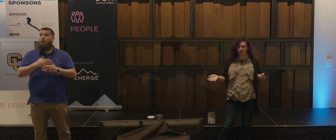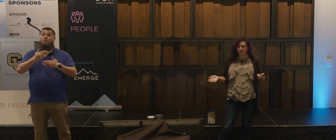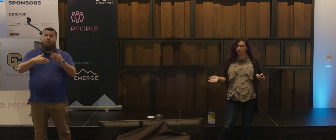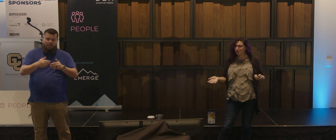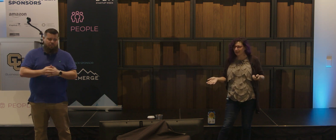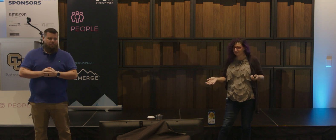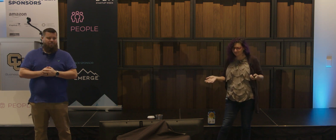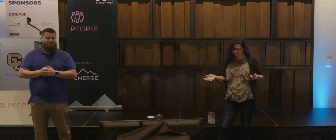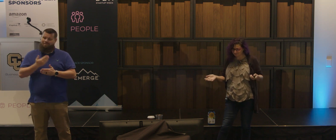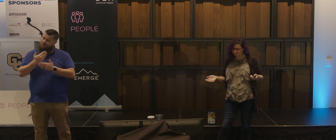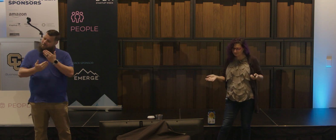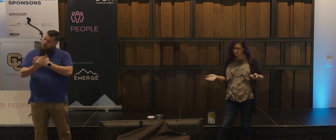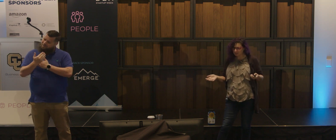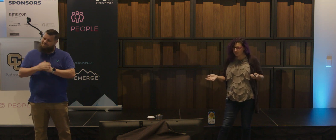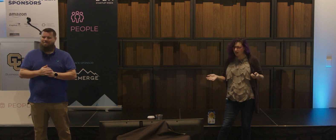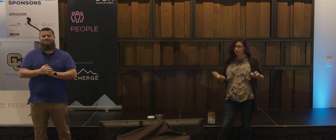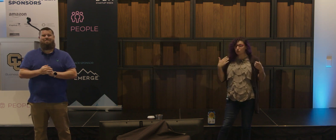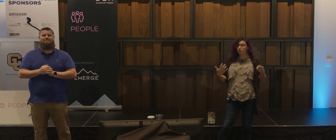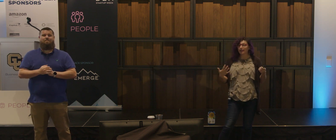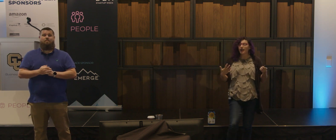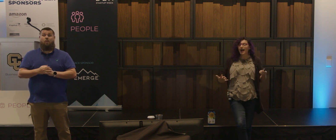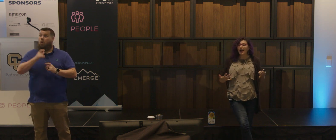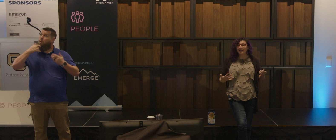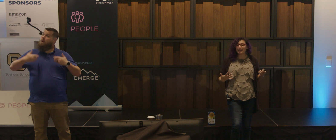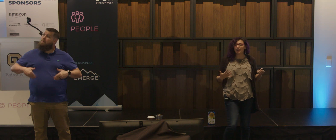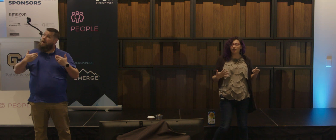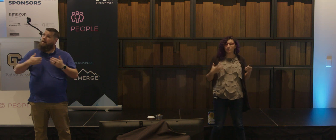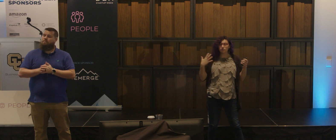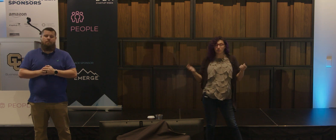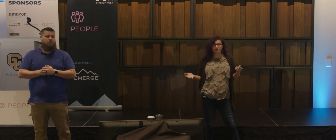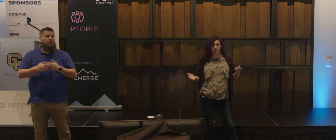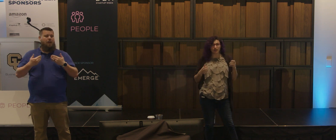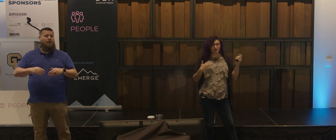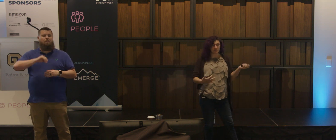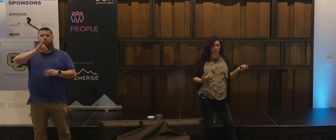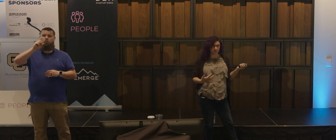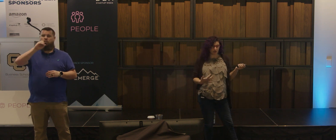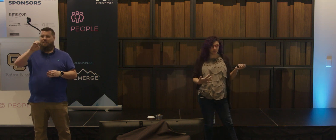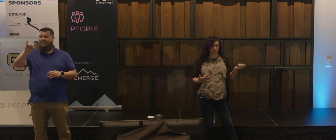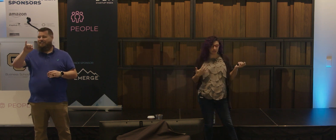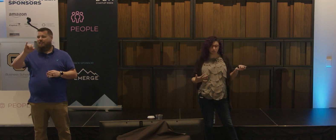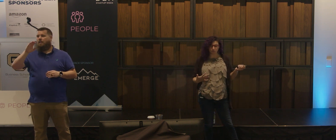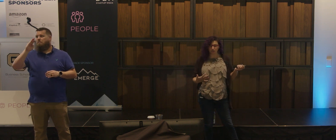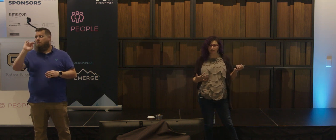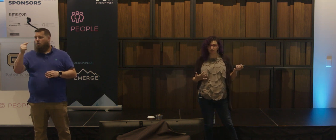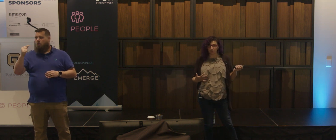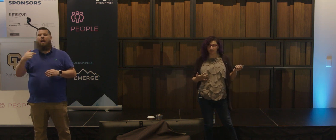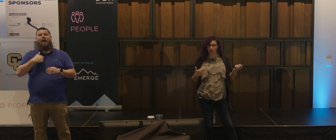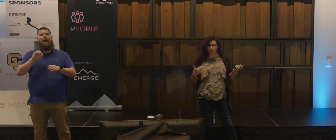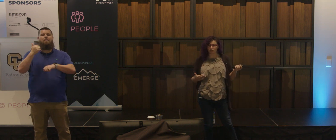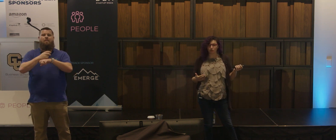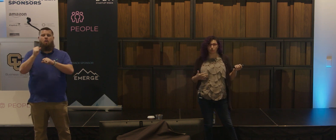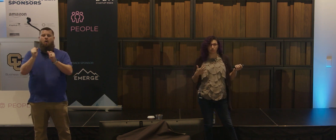Processes. Good morning. All right, so who am I? I am Jessie Berg. I'm the founder of Outgrow Your Garage, which we'll talk about a